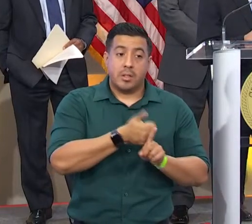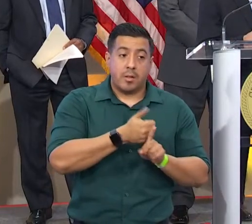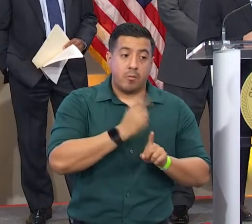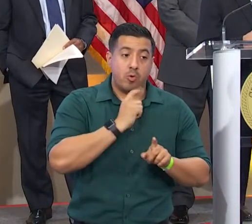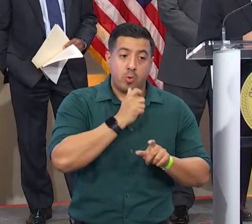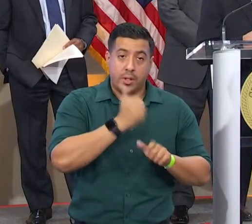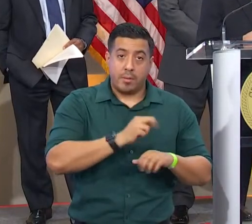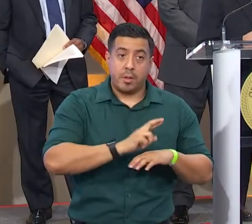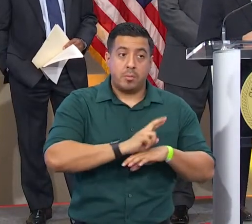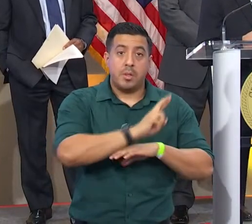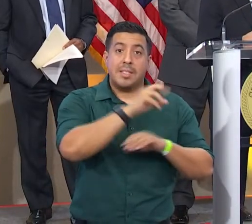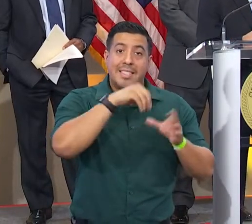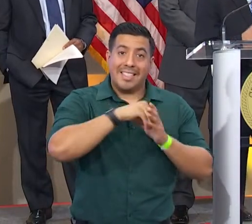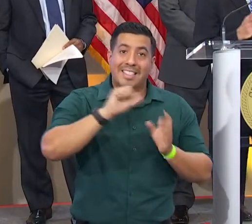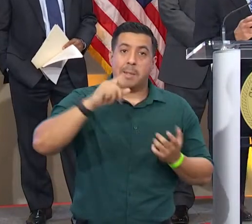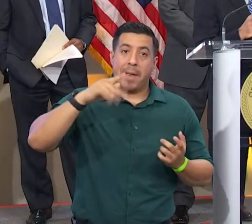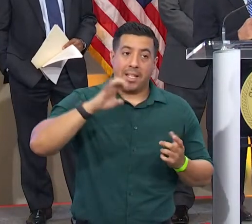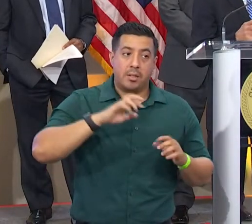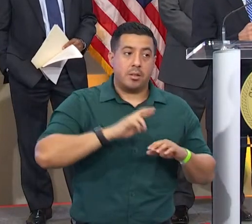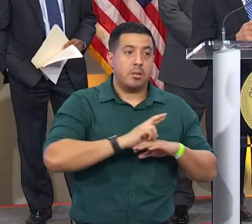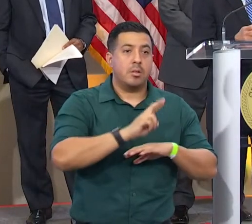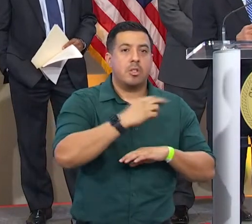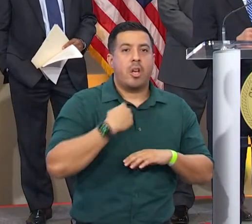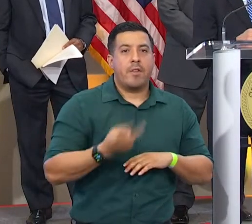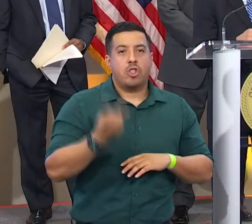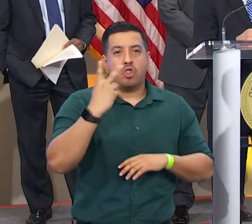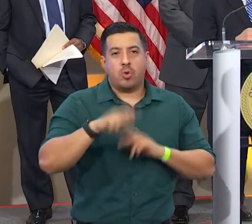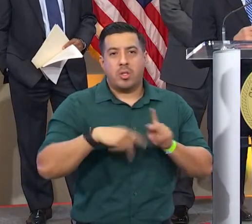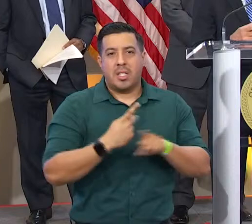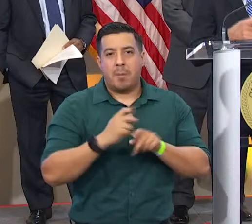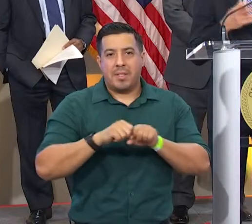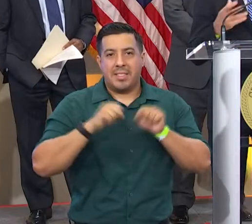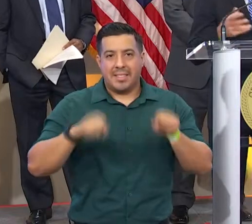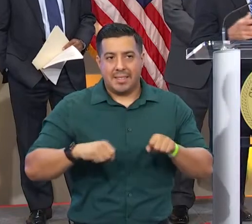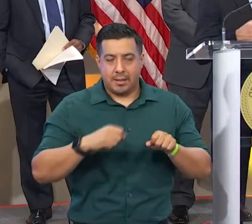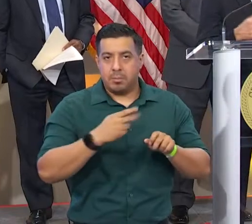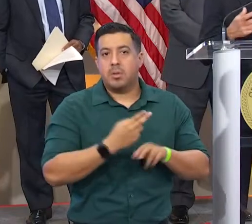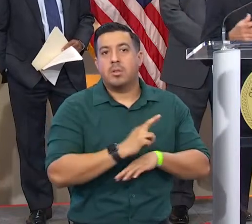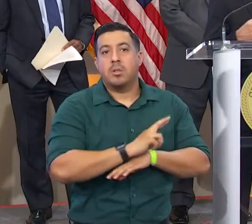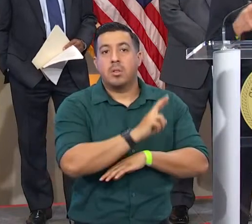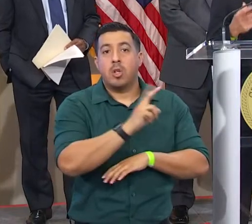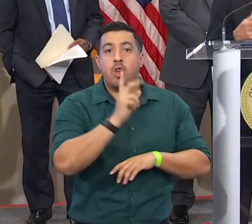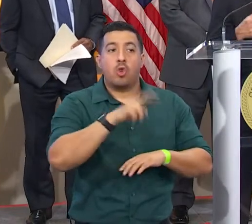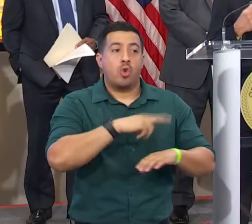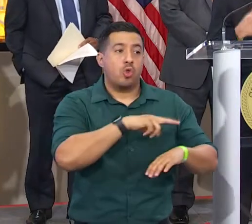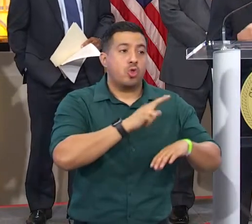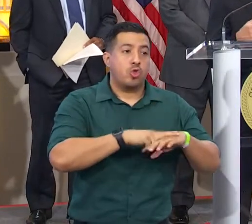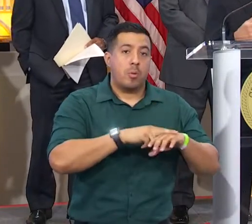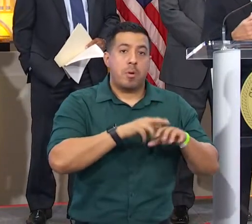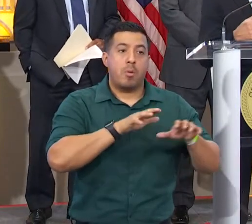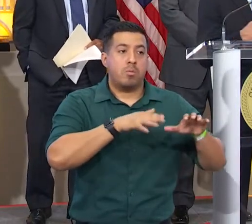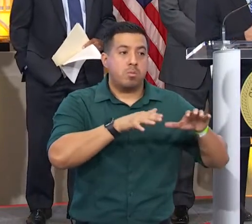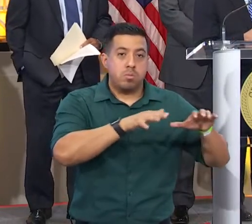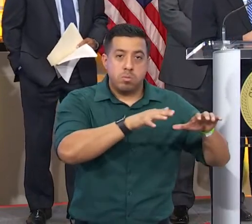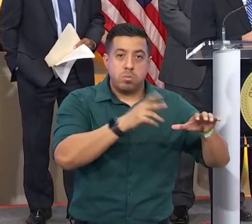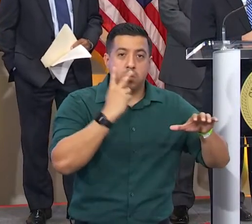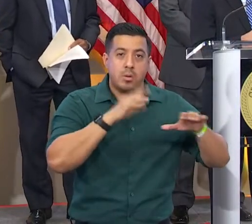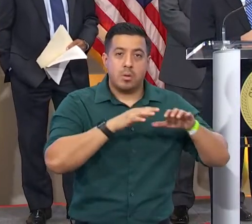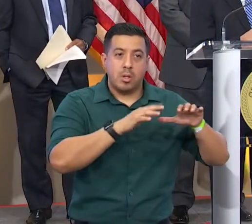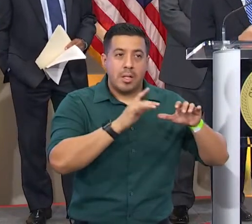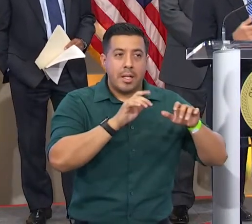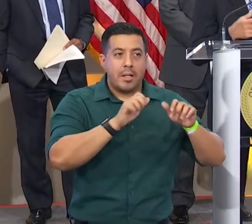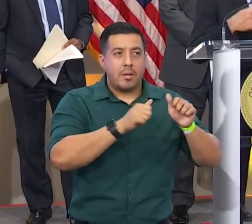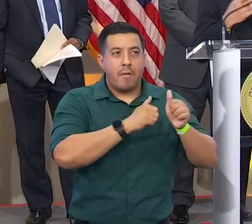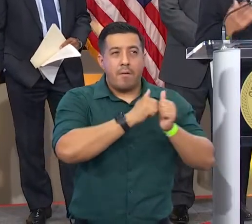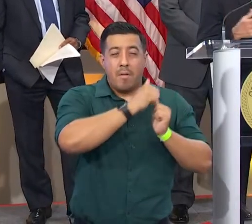to travel in space, but it's got two type of propulsion systems. It's got the traditional turbines to take it up to a certain